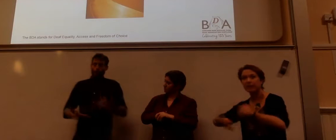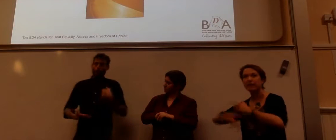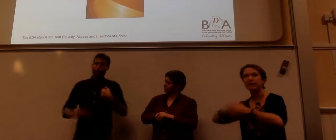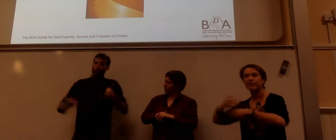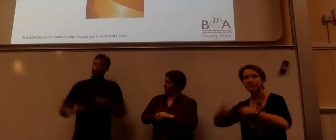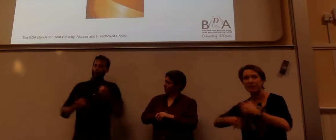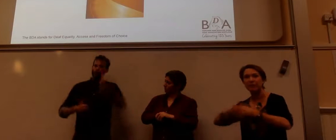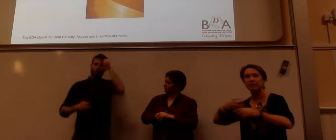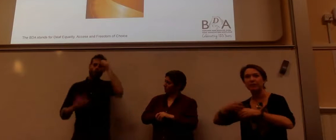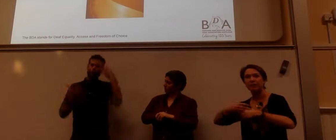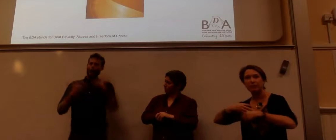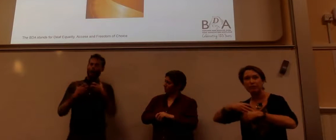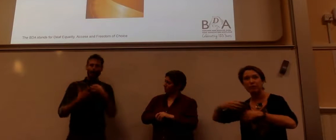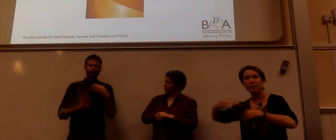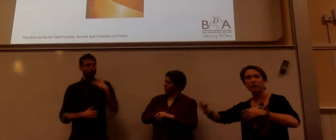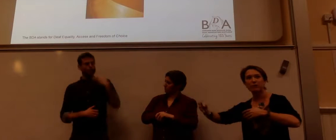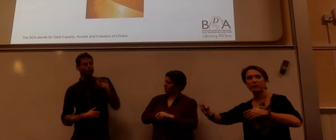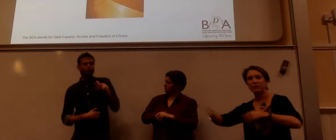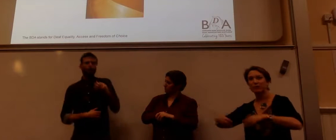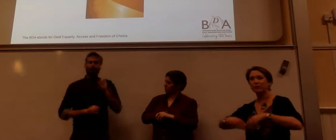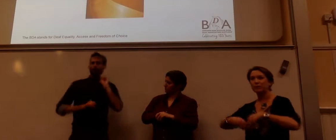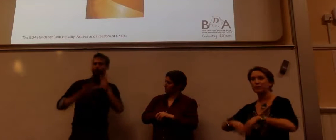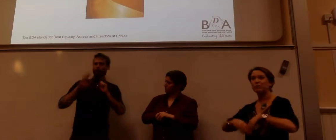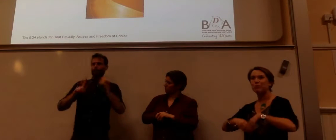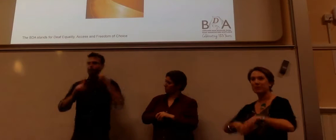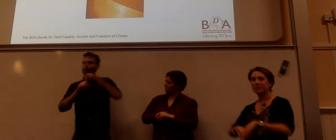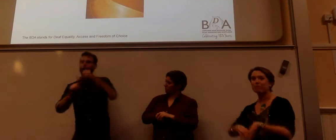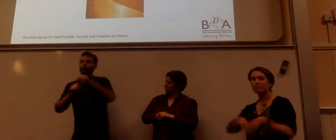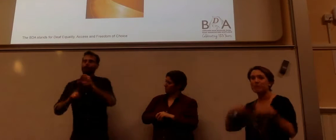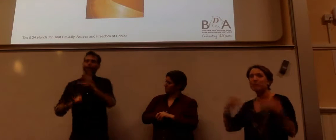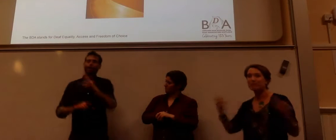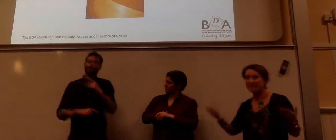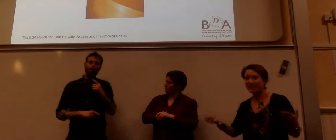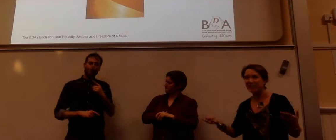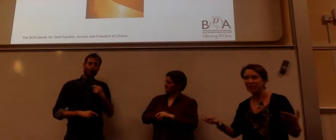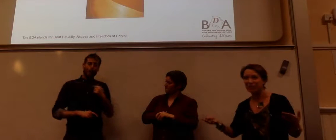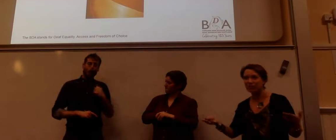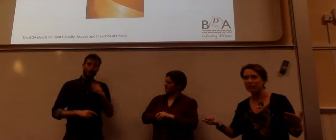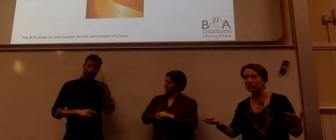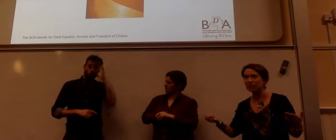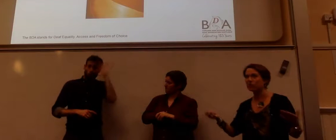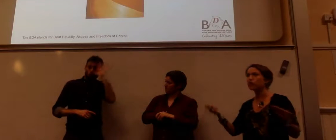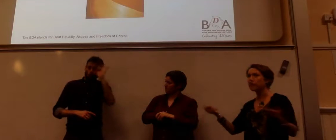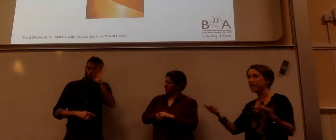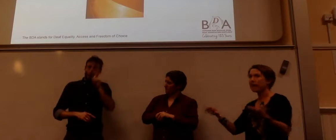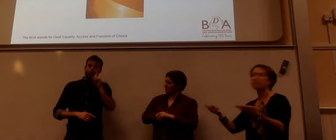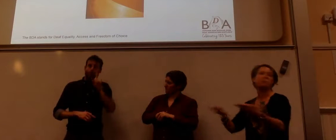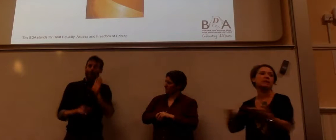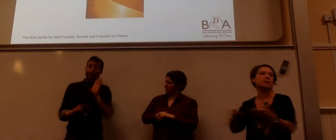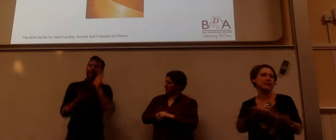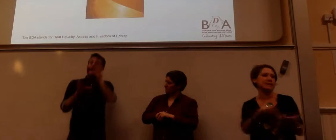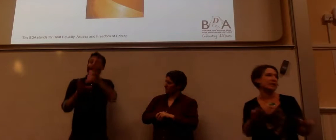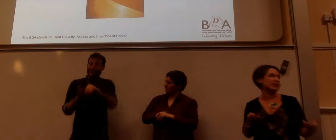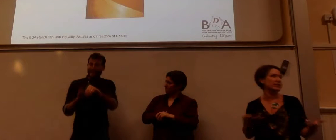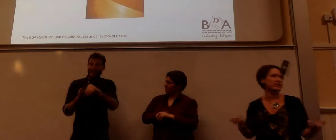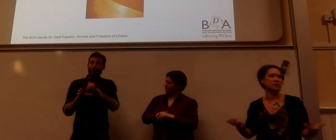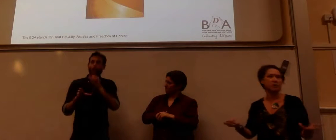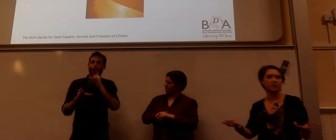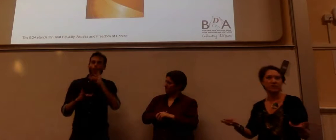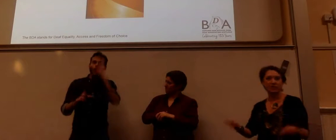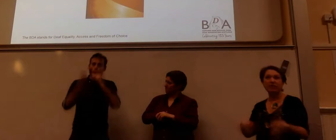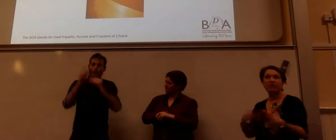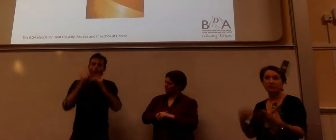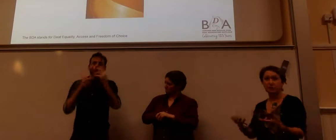and training and development throughout, so they will grow into that role. They don't already have to be leading life in